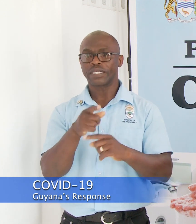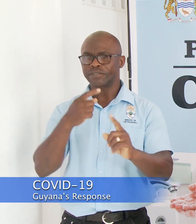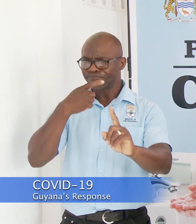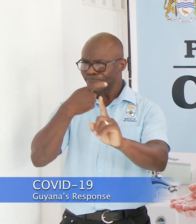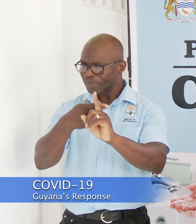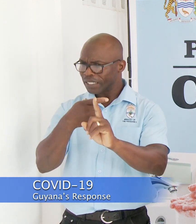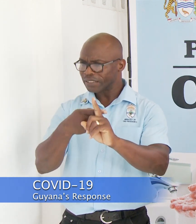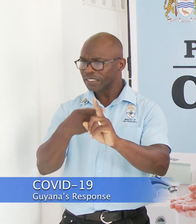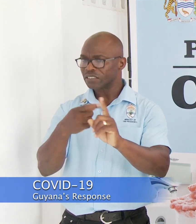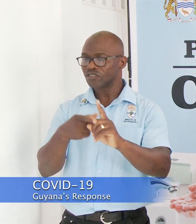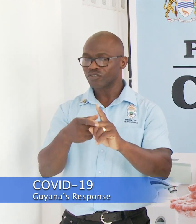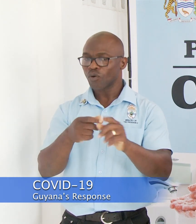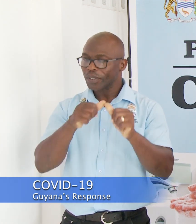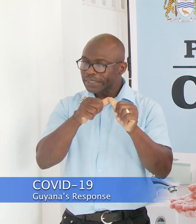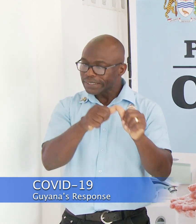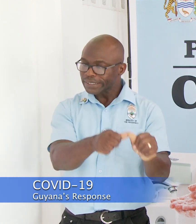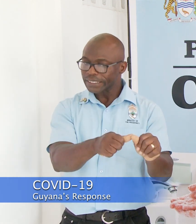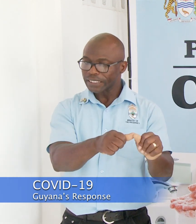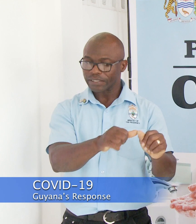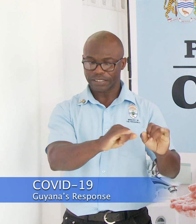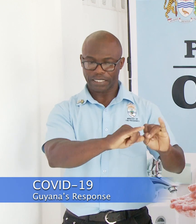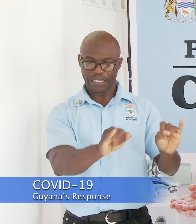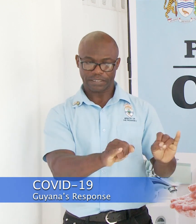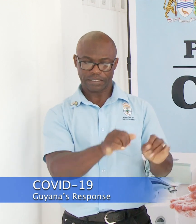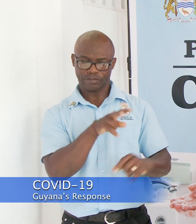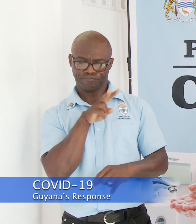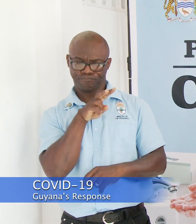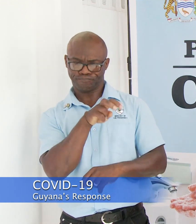in further isolation.